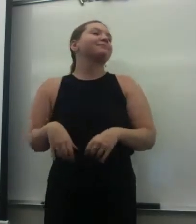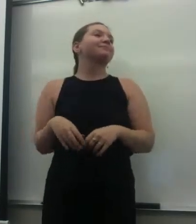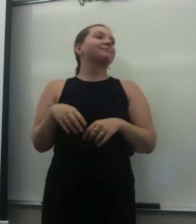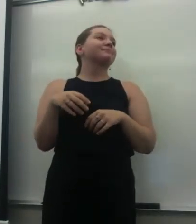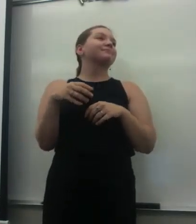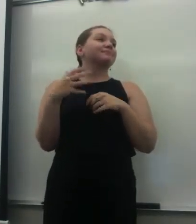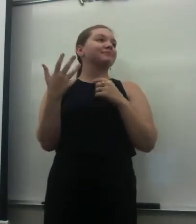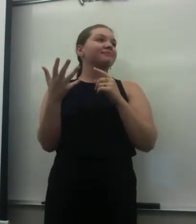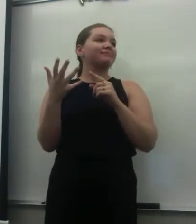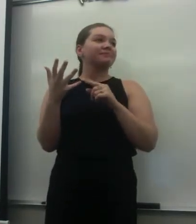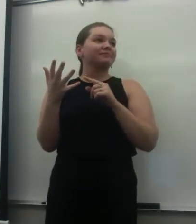interrogation rooms,